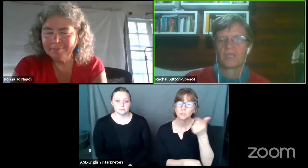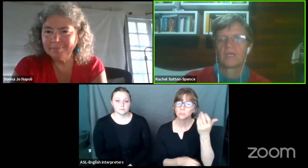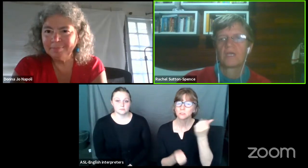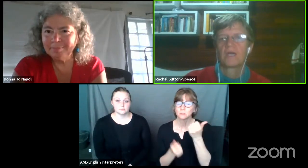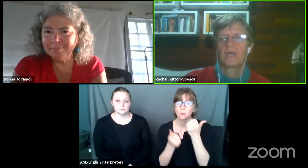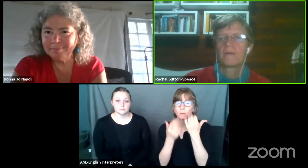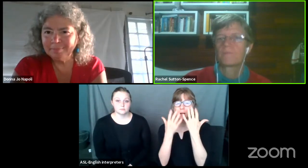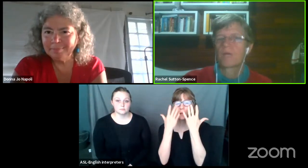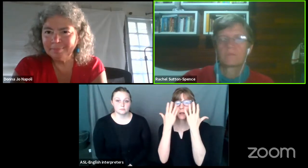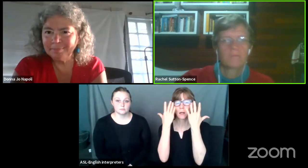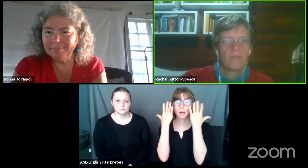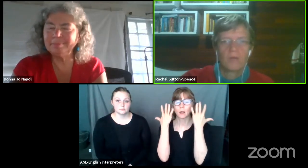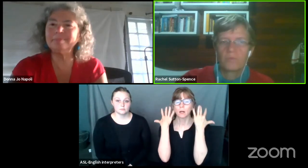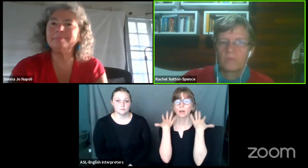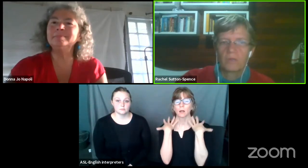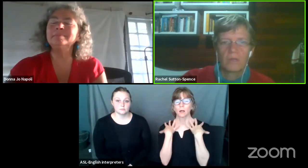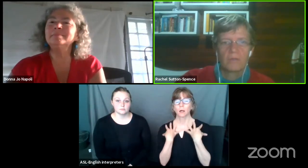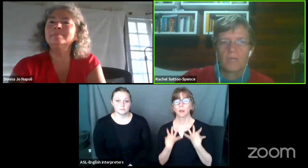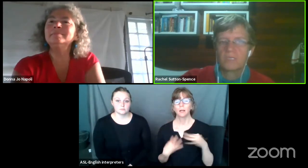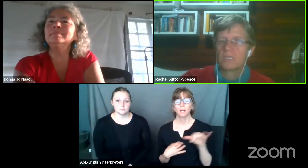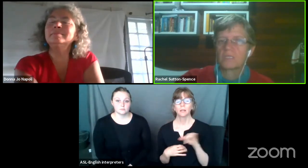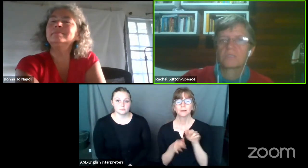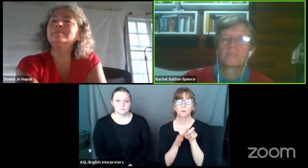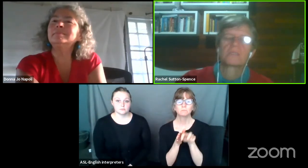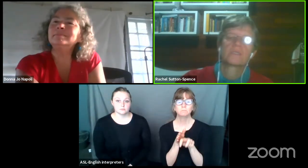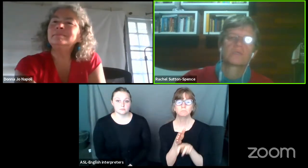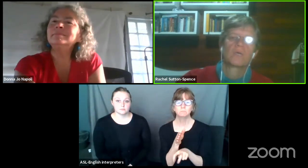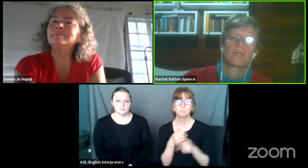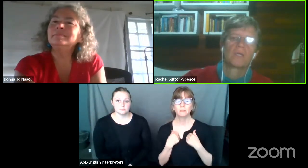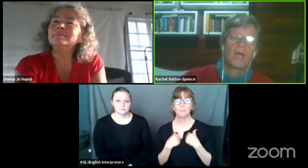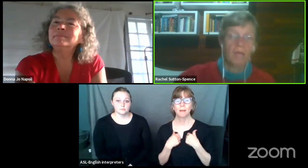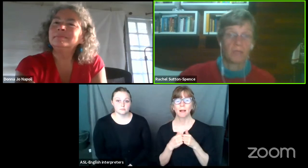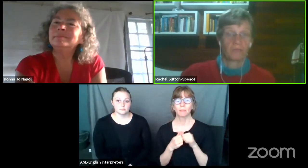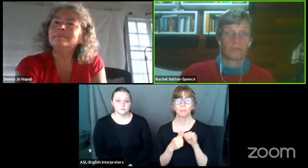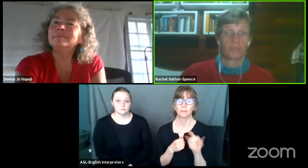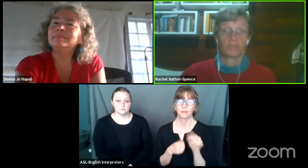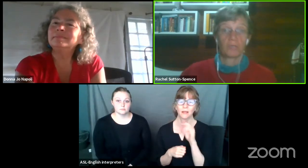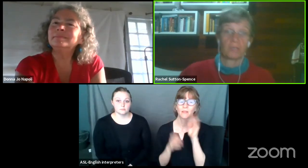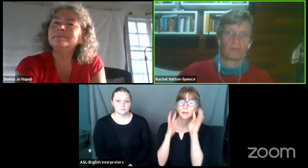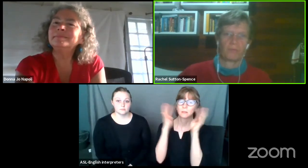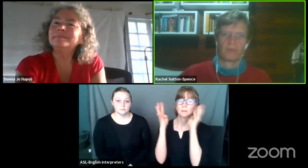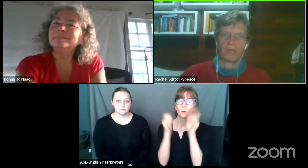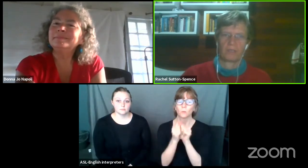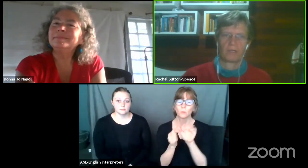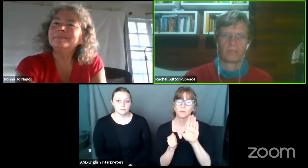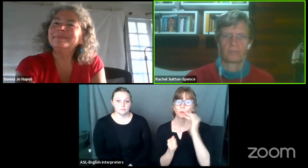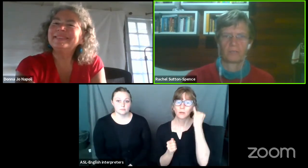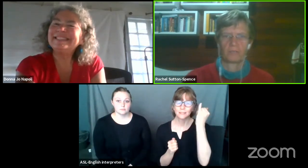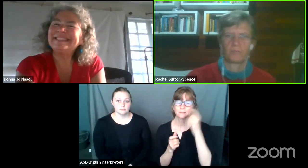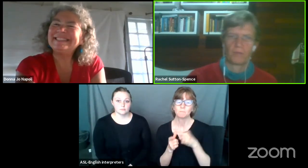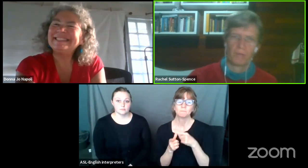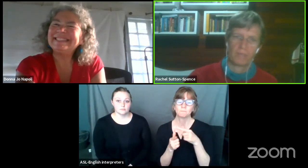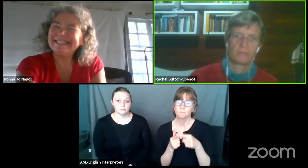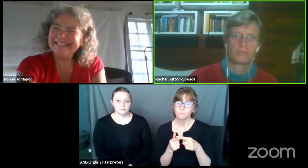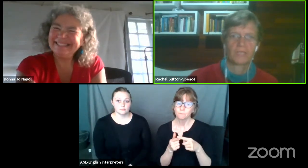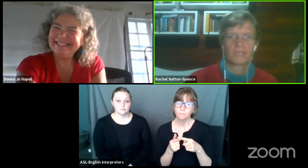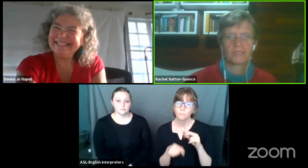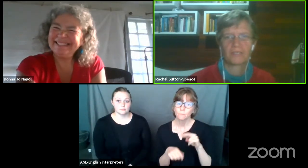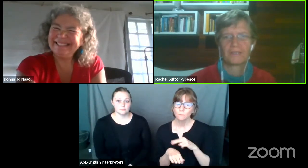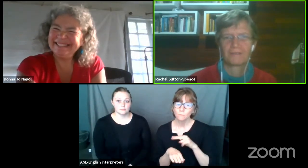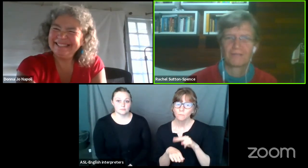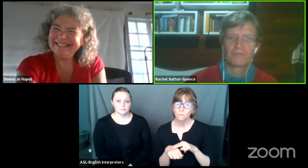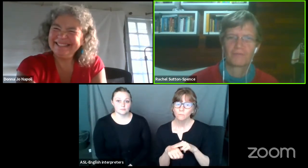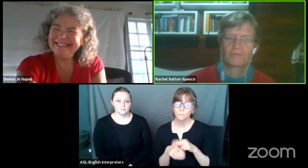it, and come up with your own ideas as well. And then, of course, shortly there will be another bilingual